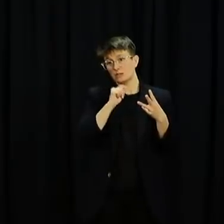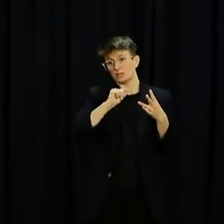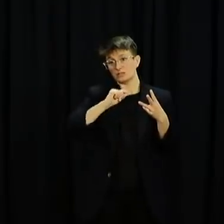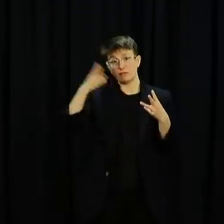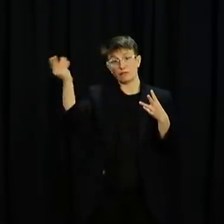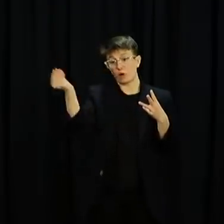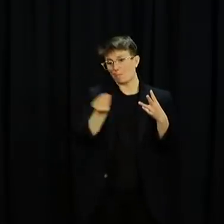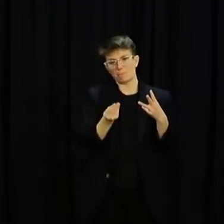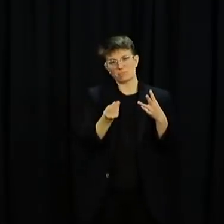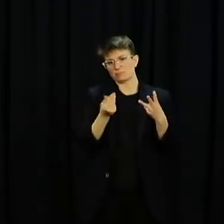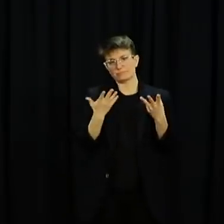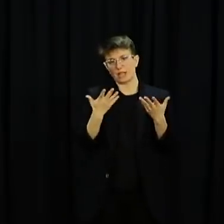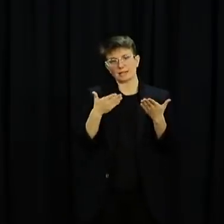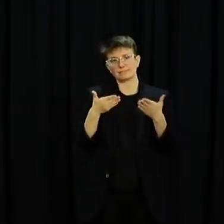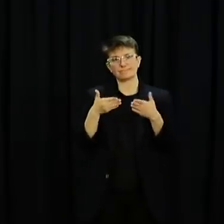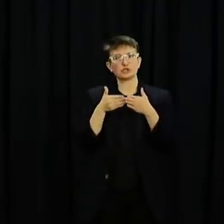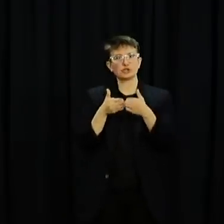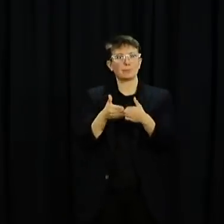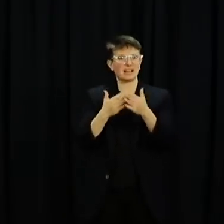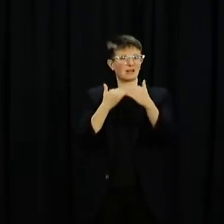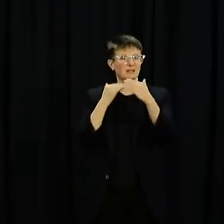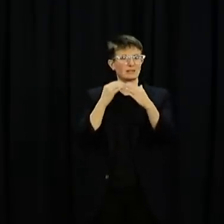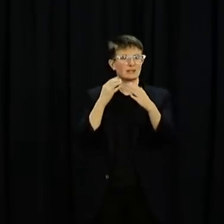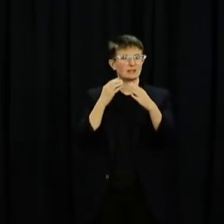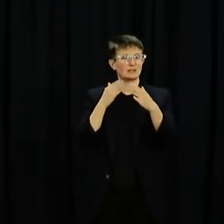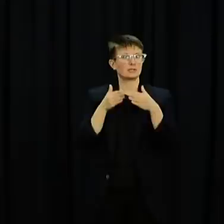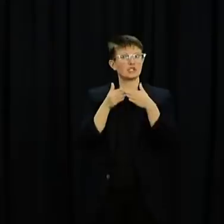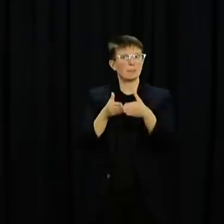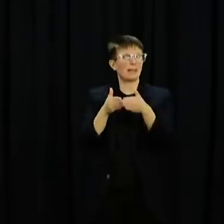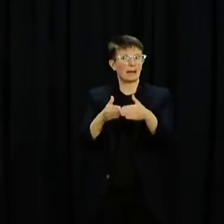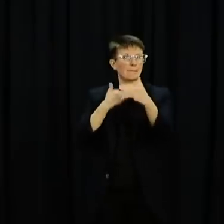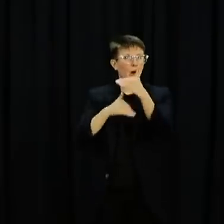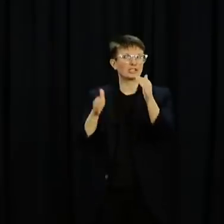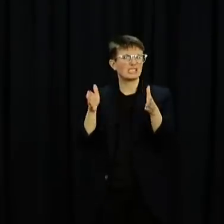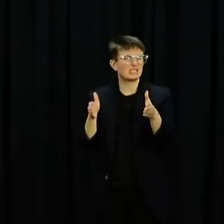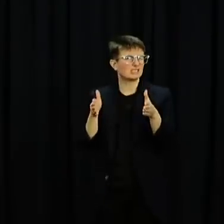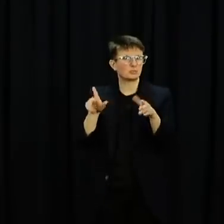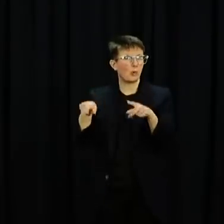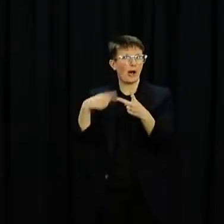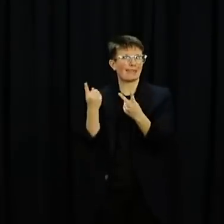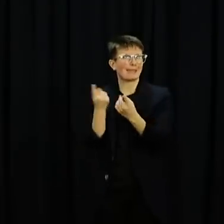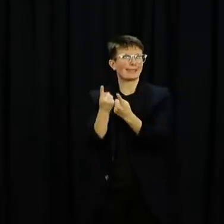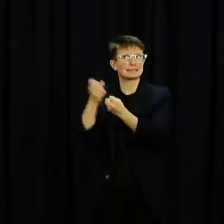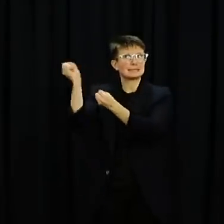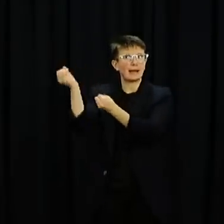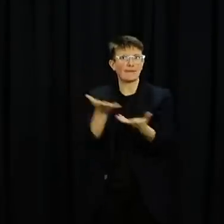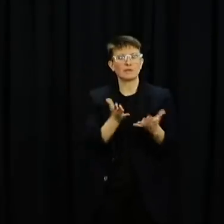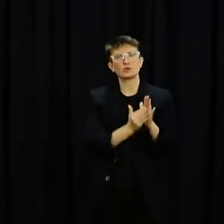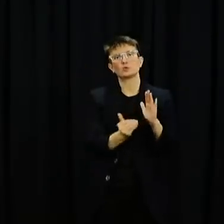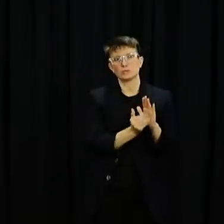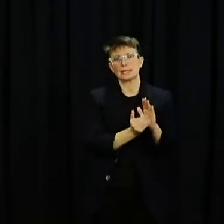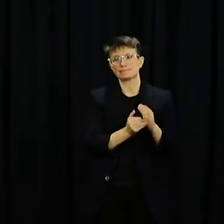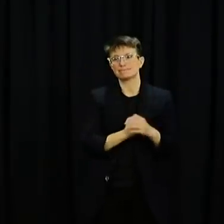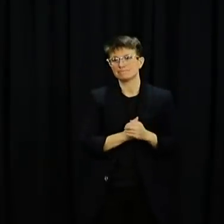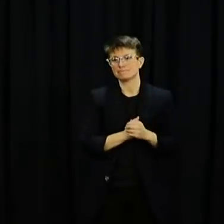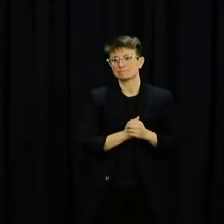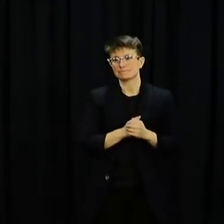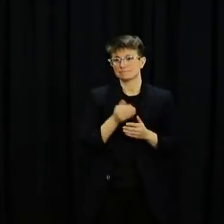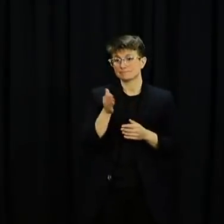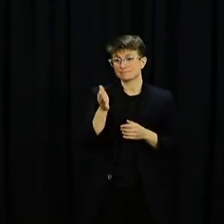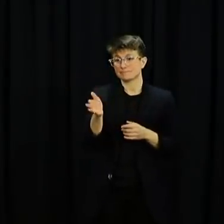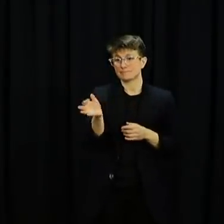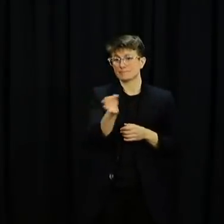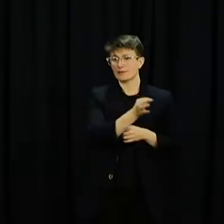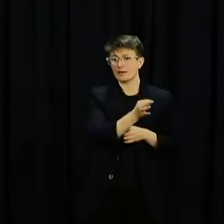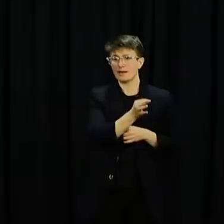other freight. Derek, and then I'll come down to the best suggestion. Did some of the family then therefore go to work while symptomatic and